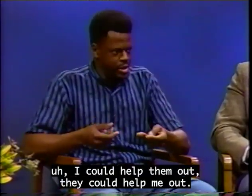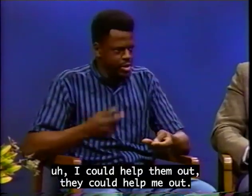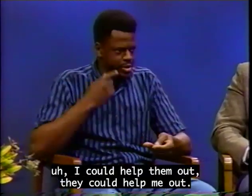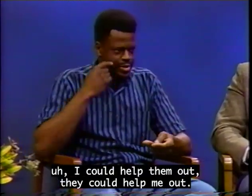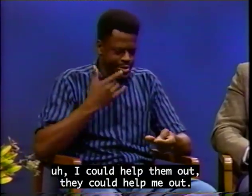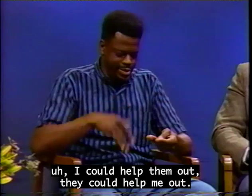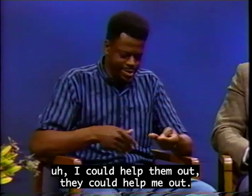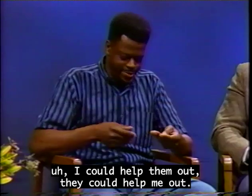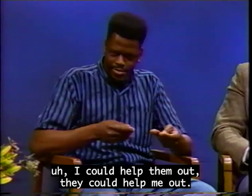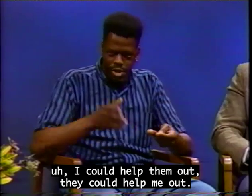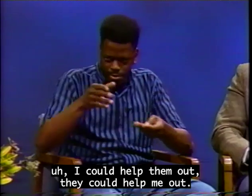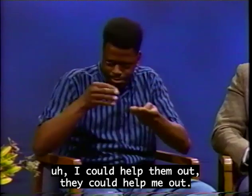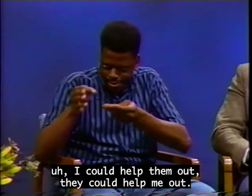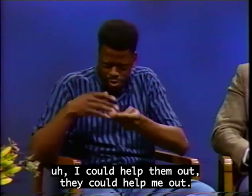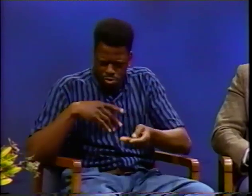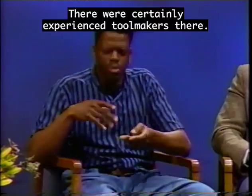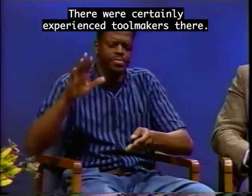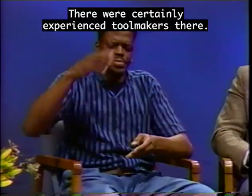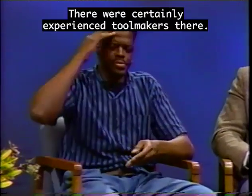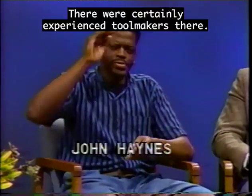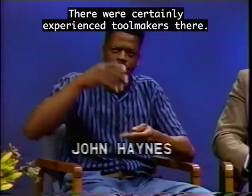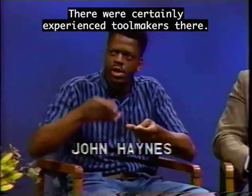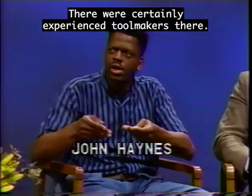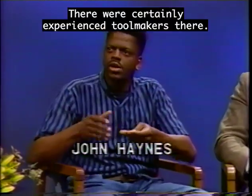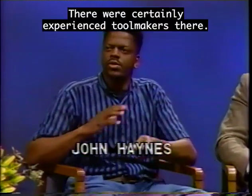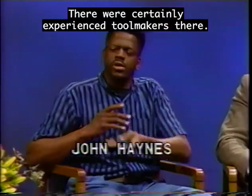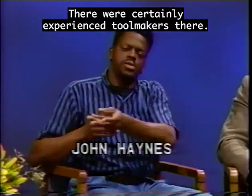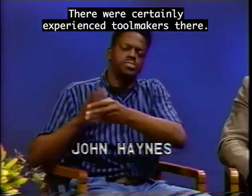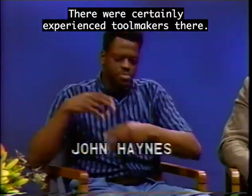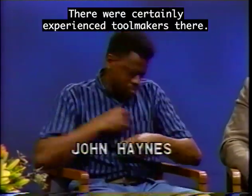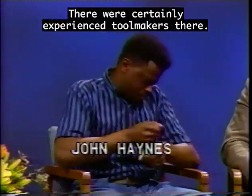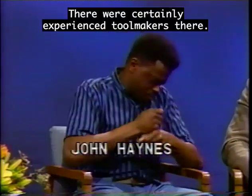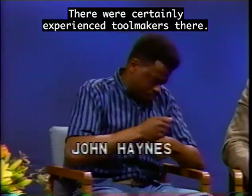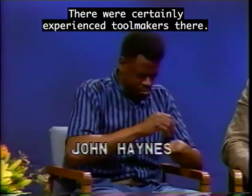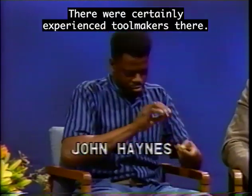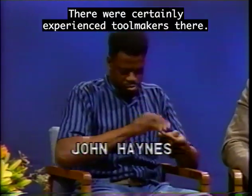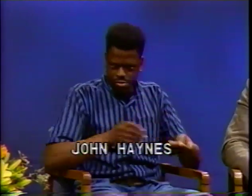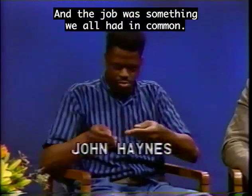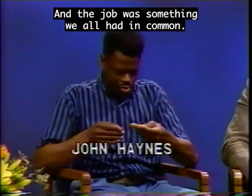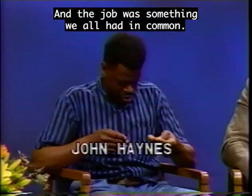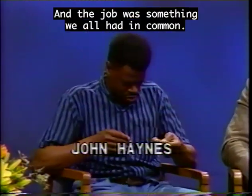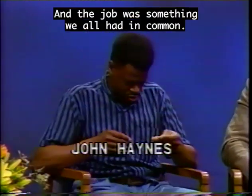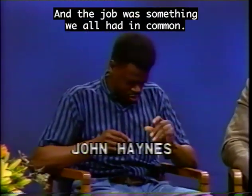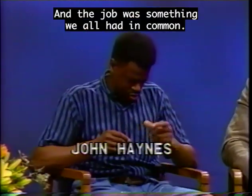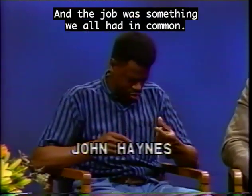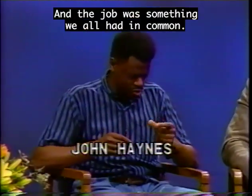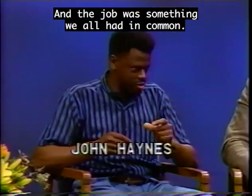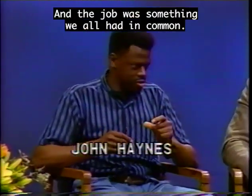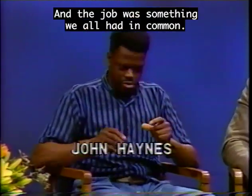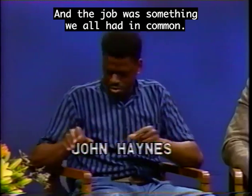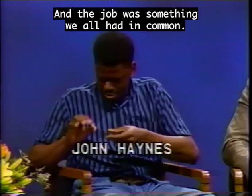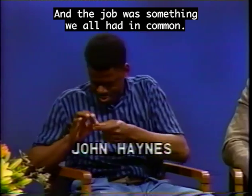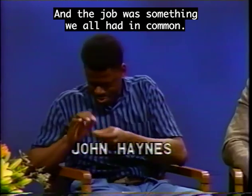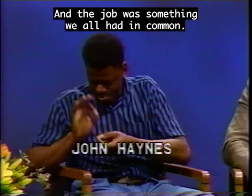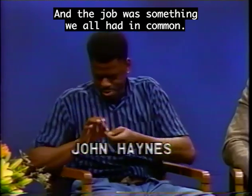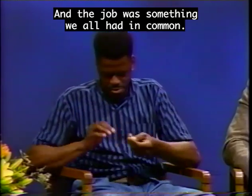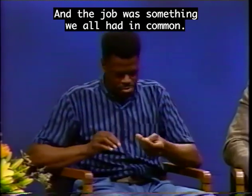I could help them out, they could help me out. There were certainly experienced tool makers there. And the job was something we all